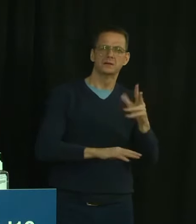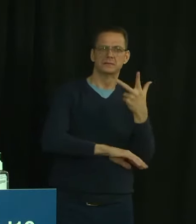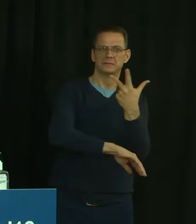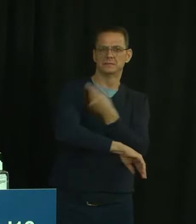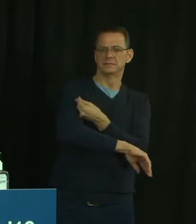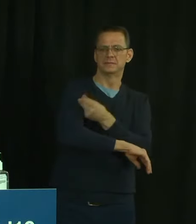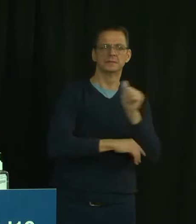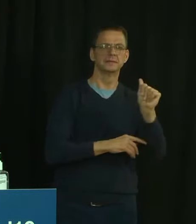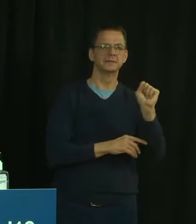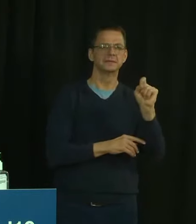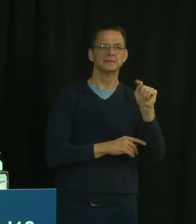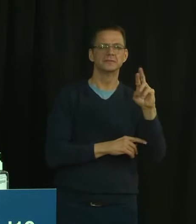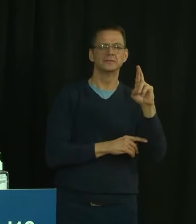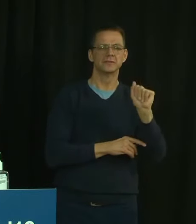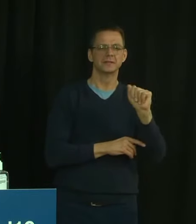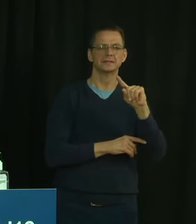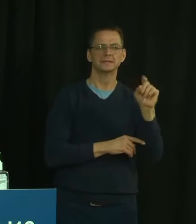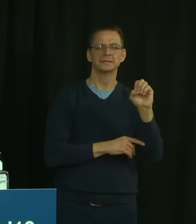be monitoring?